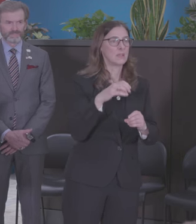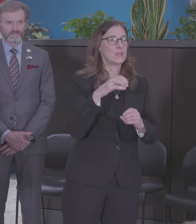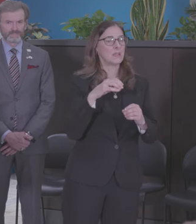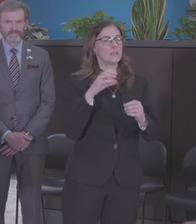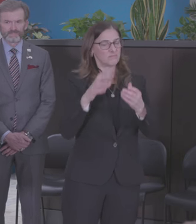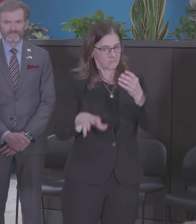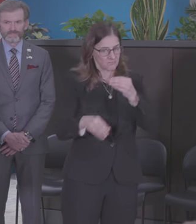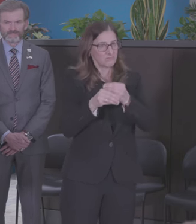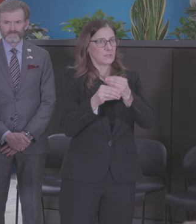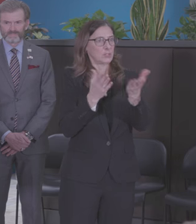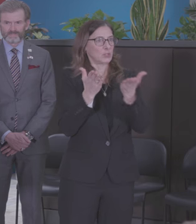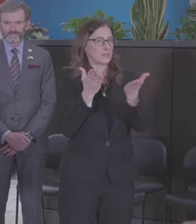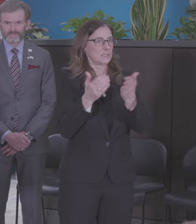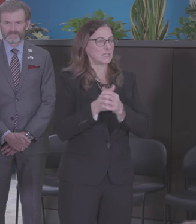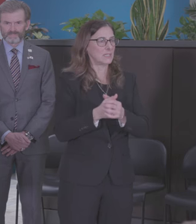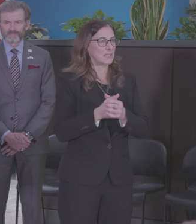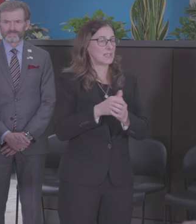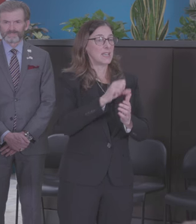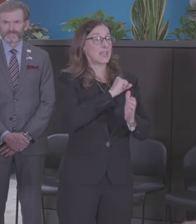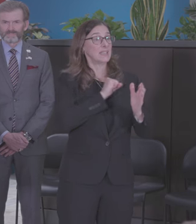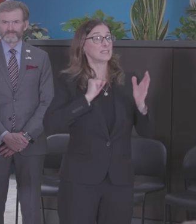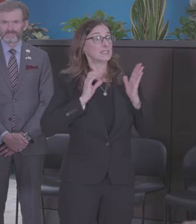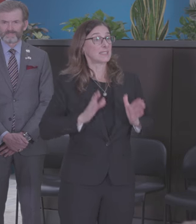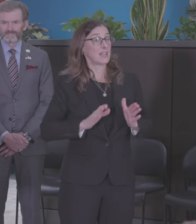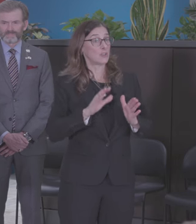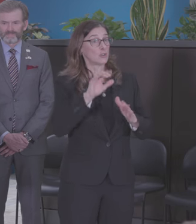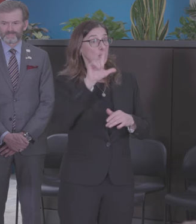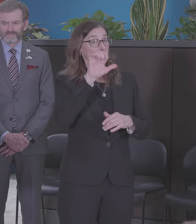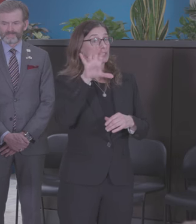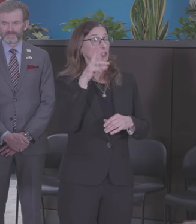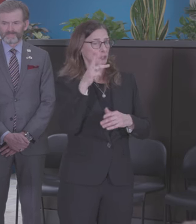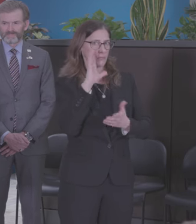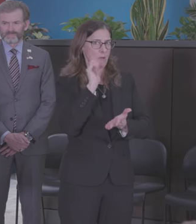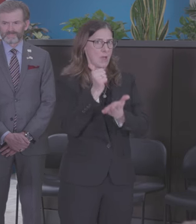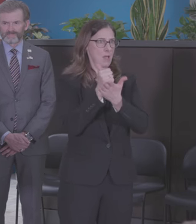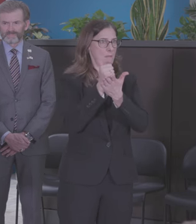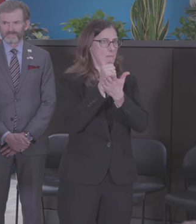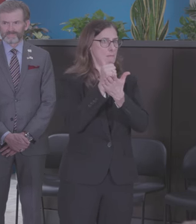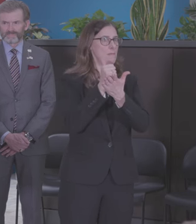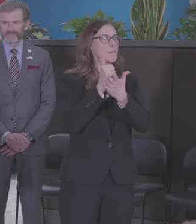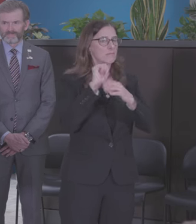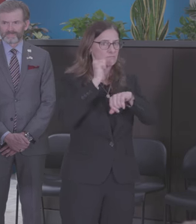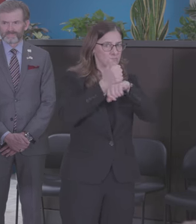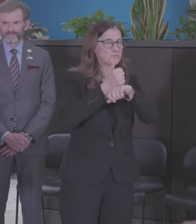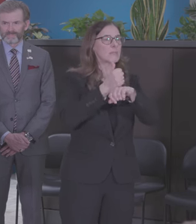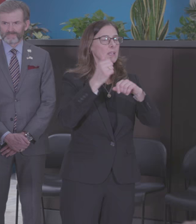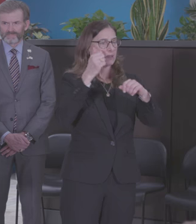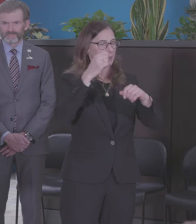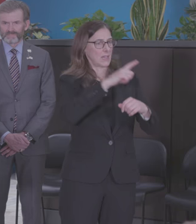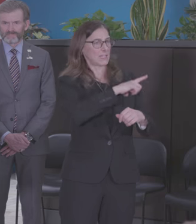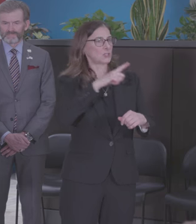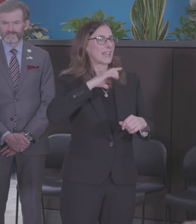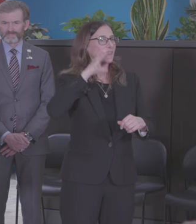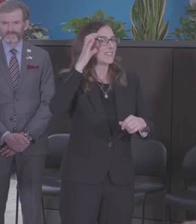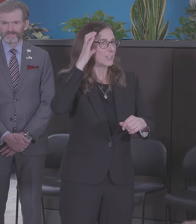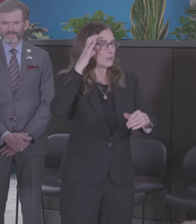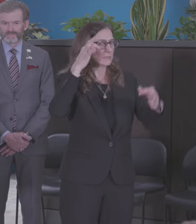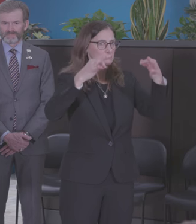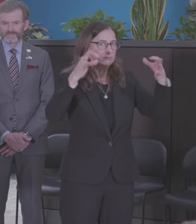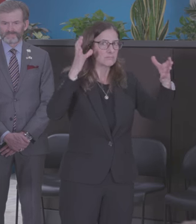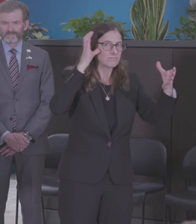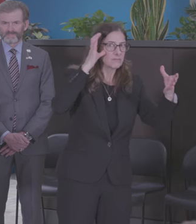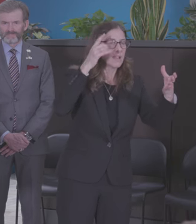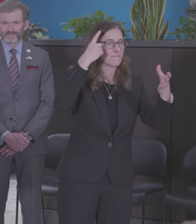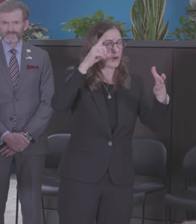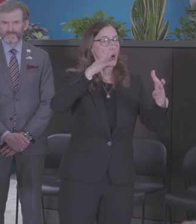held a hearing for women veterans to make sure that, again, when we said welcome home, we welcomed them with the respect and dignity, acknowledgement